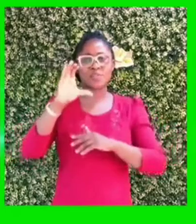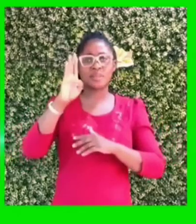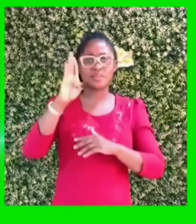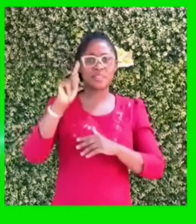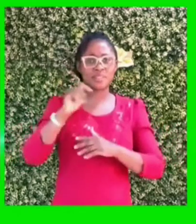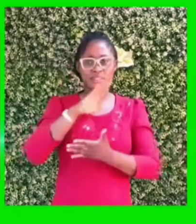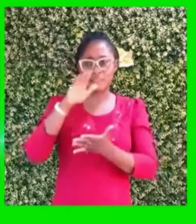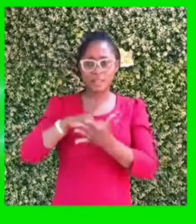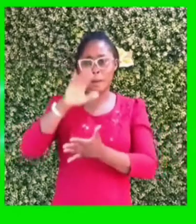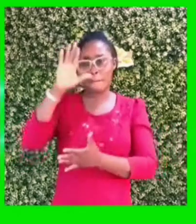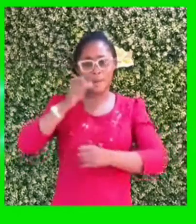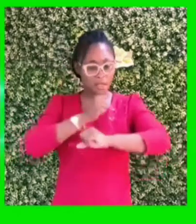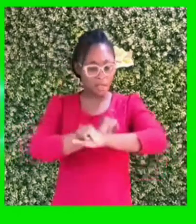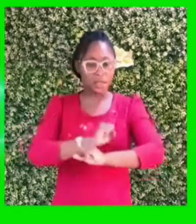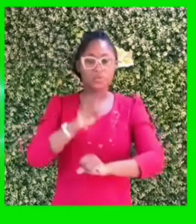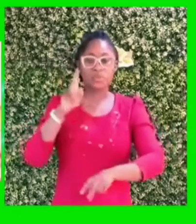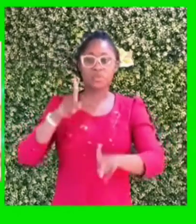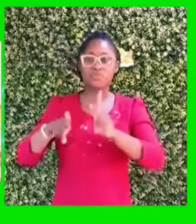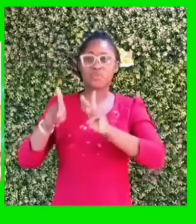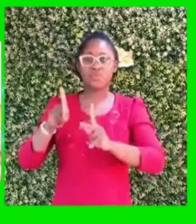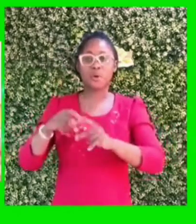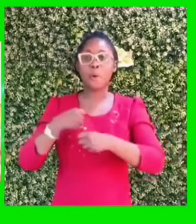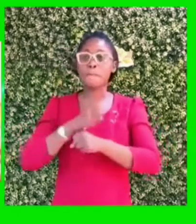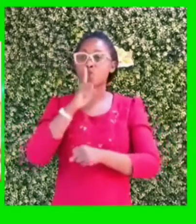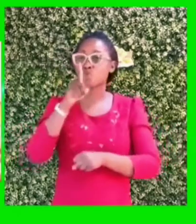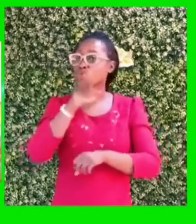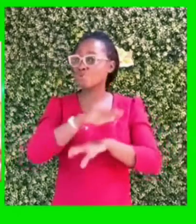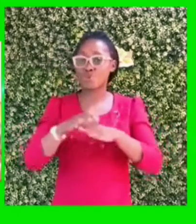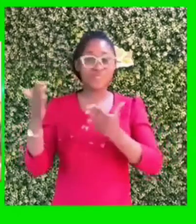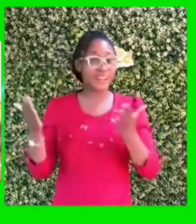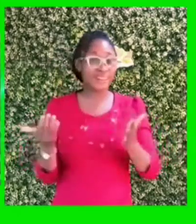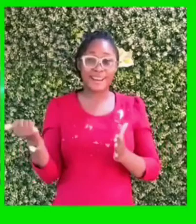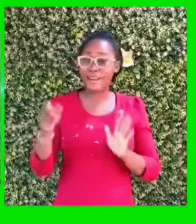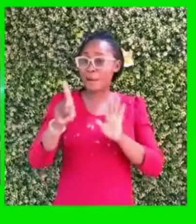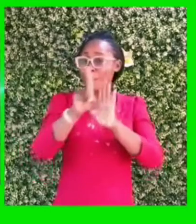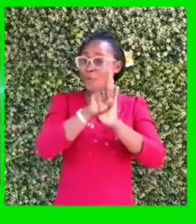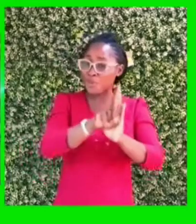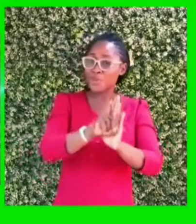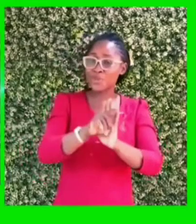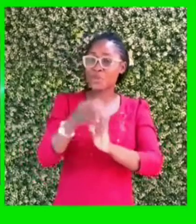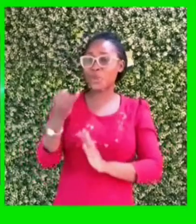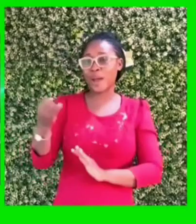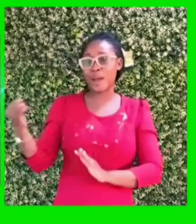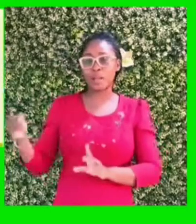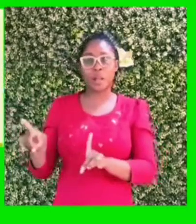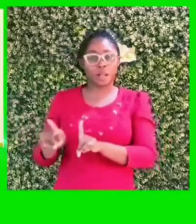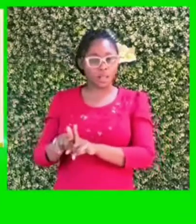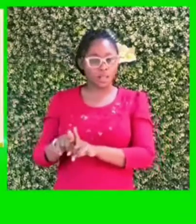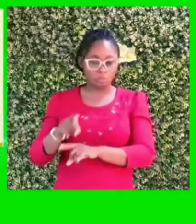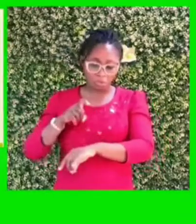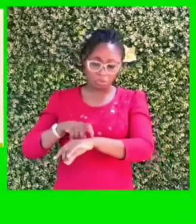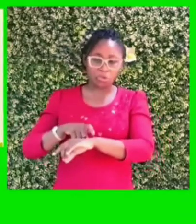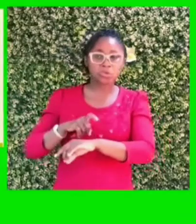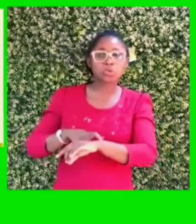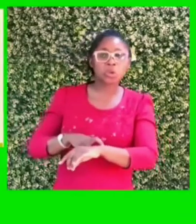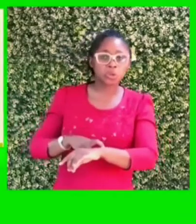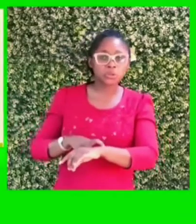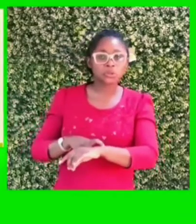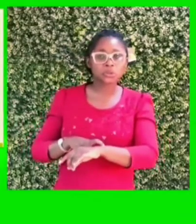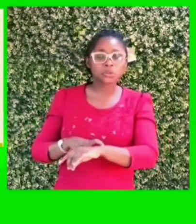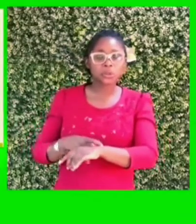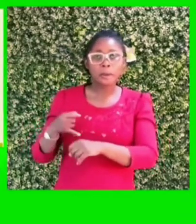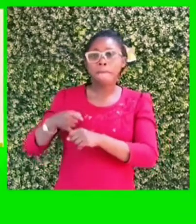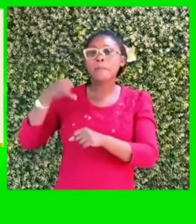center by the security agents. Ensure you do not carry any prohibited items like